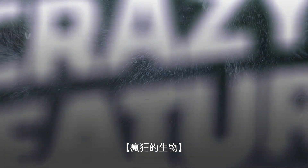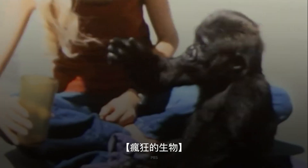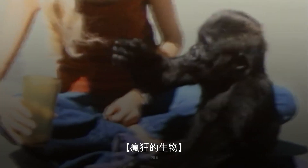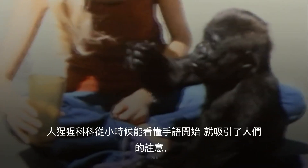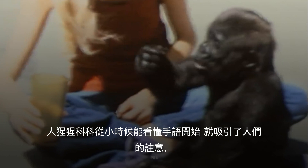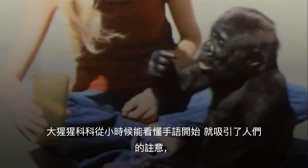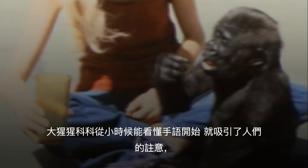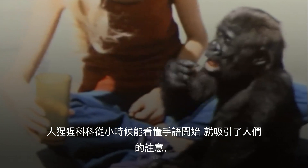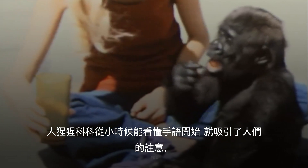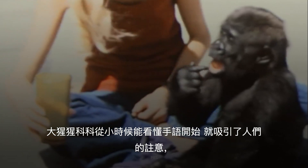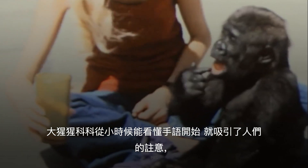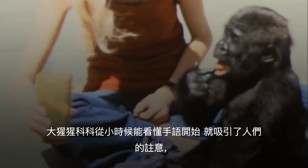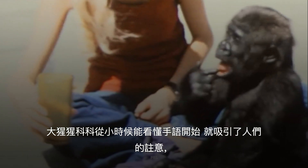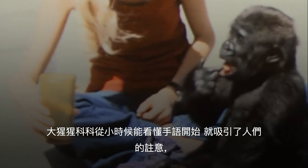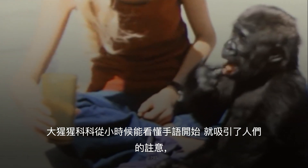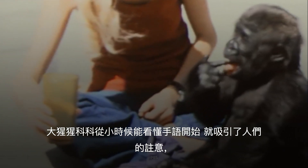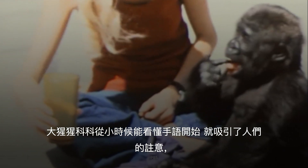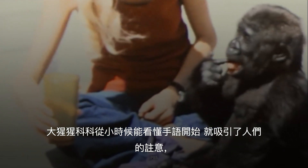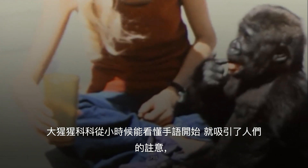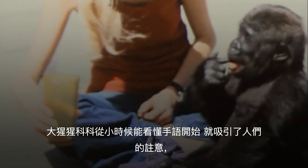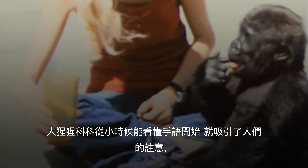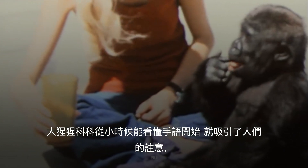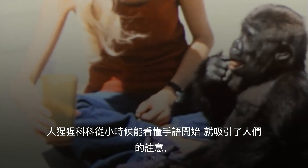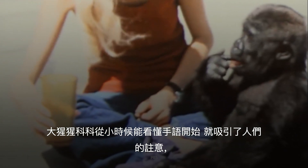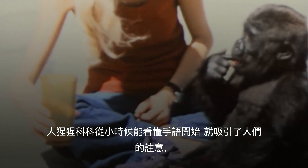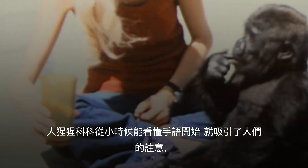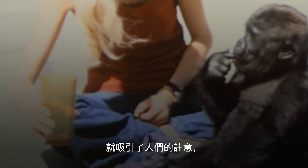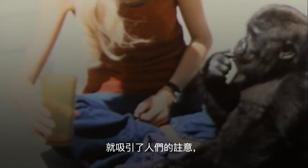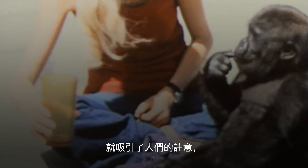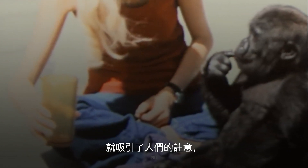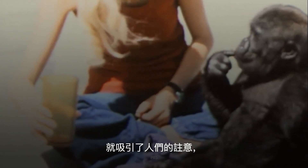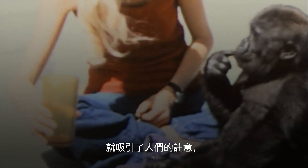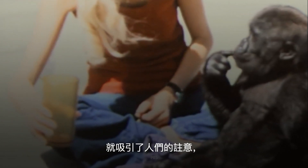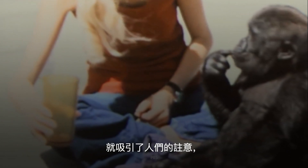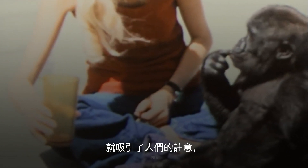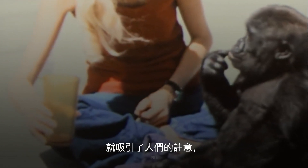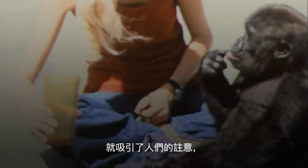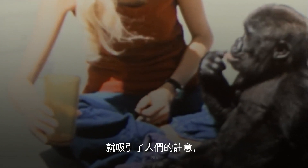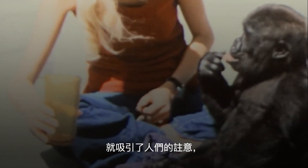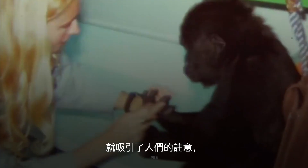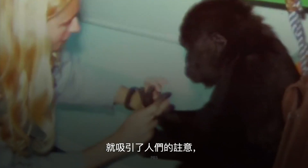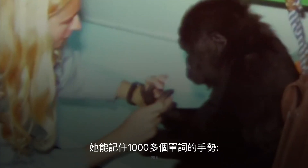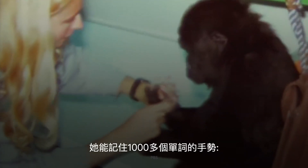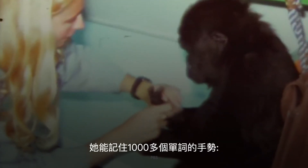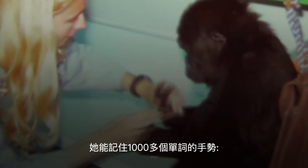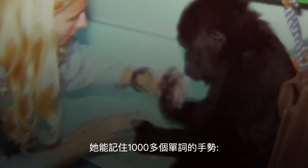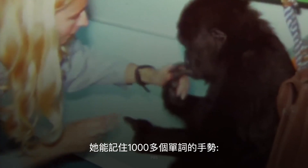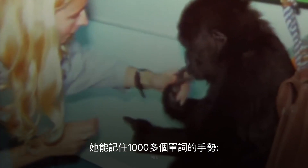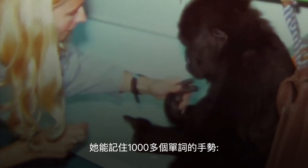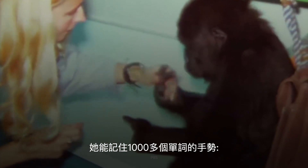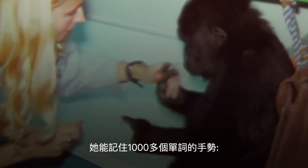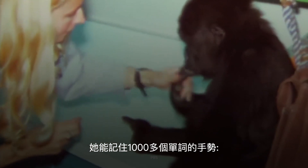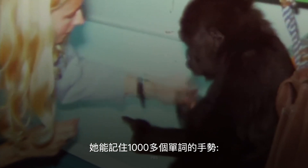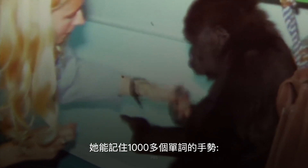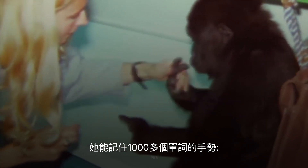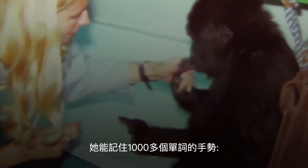Coco the gorilla attracted attention from a young age when she began to learn sign language. She was able to pick up the signs for more